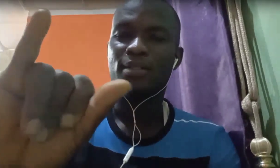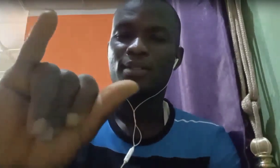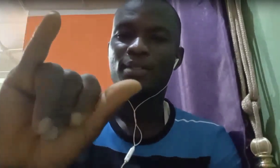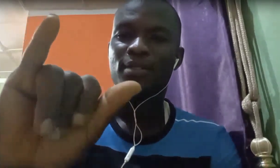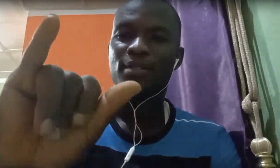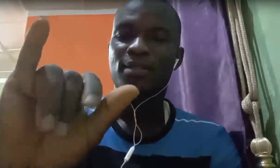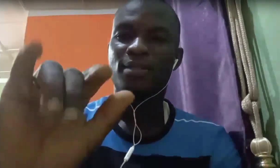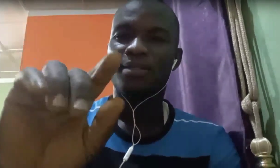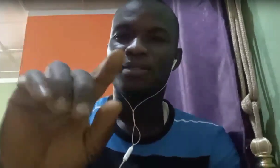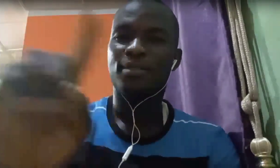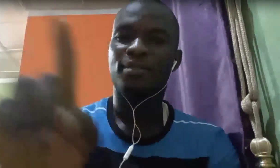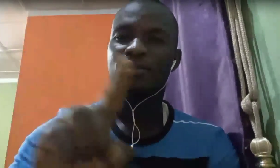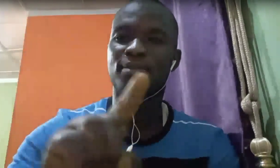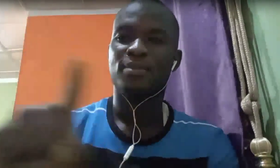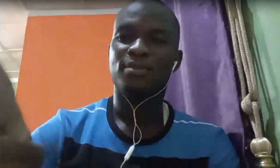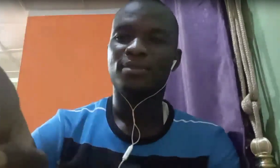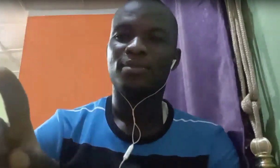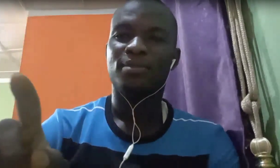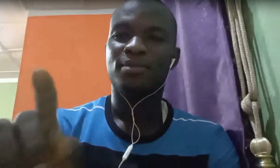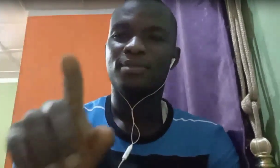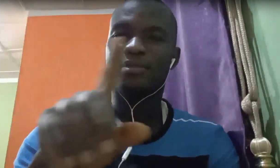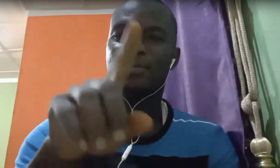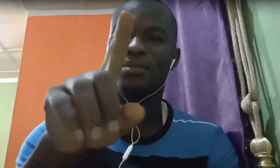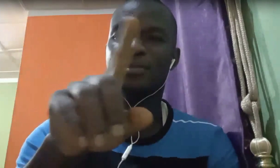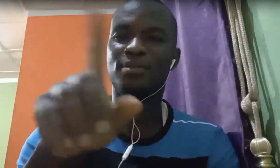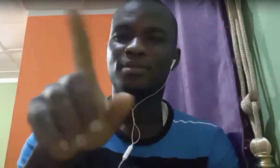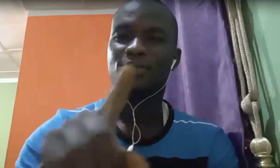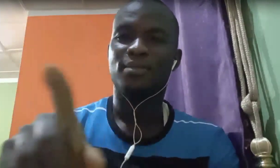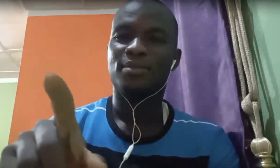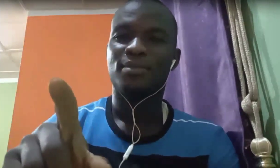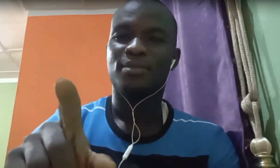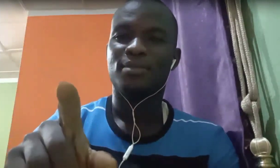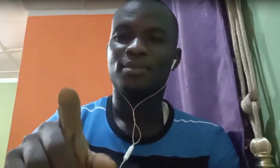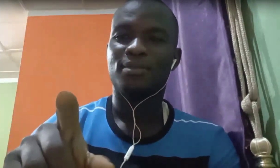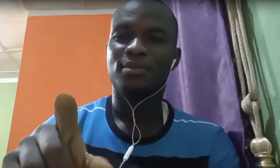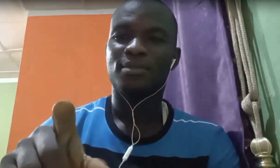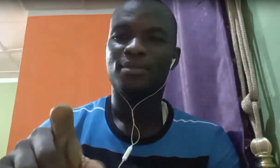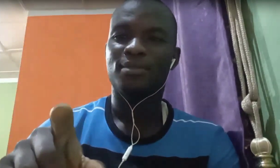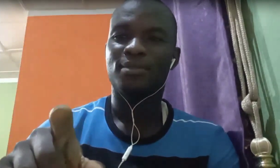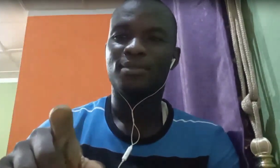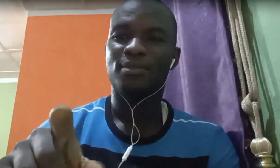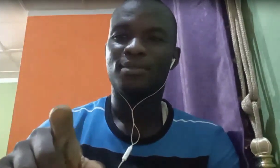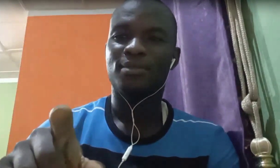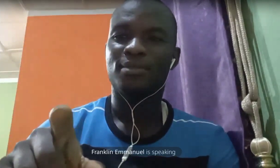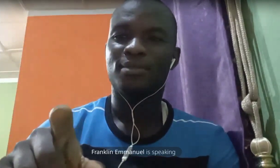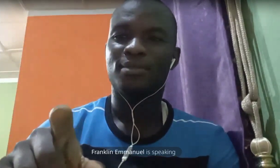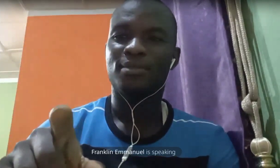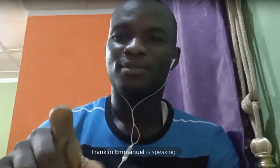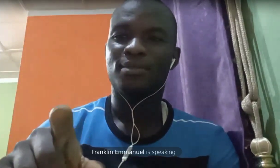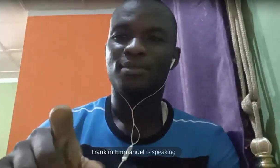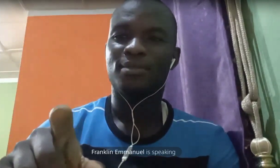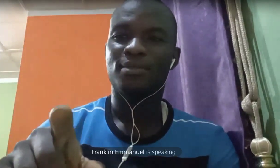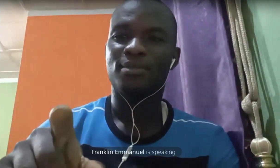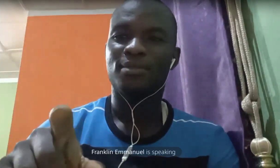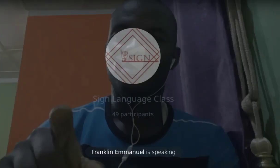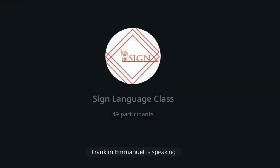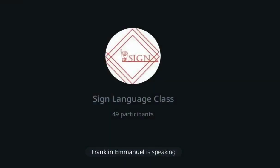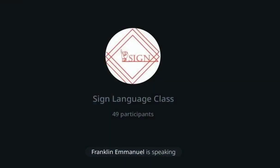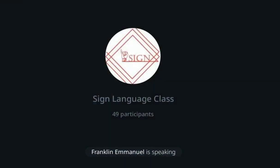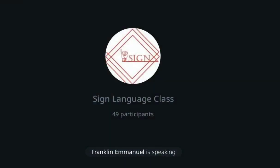Guys always have a way of getting this thing so fluently. Great job, Mike. Great, Great. I like this one. This is And super I love